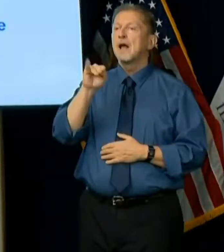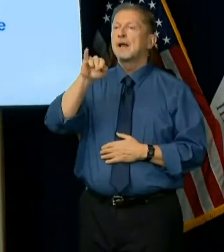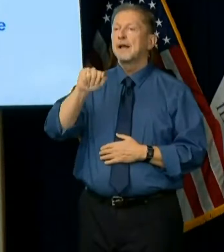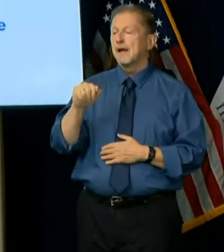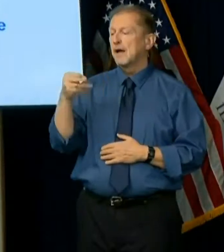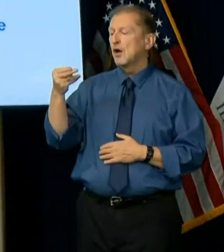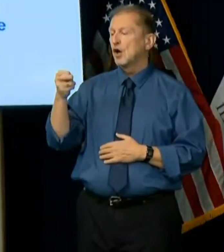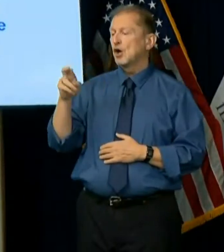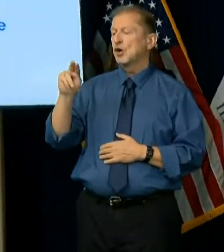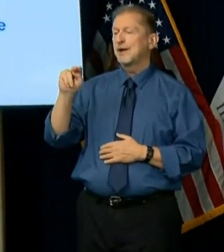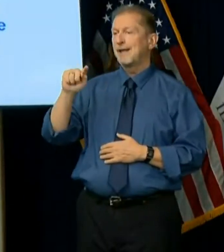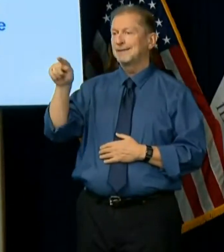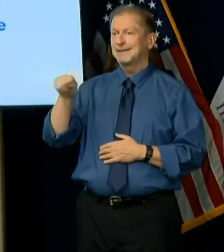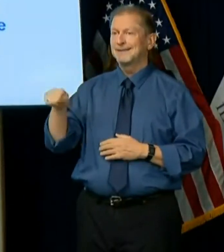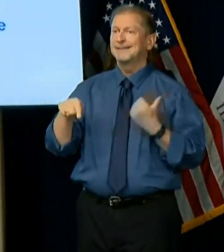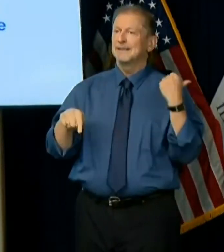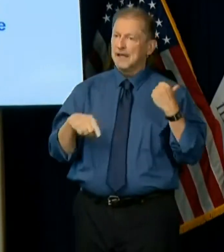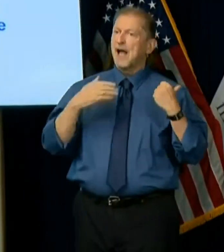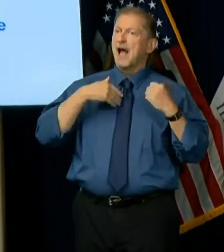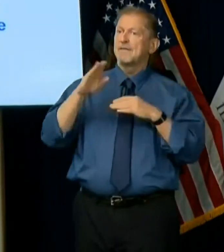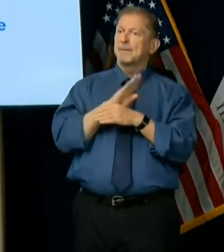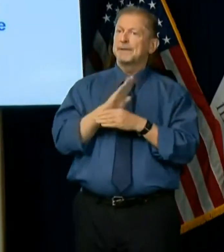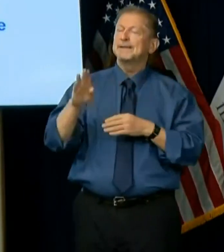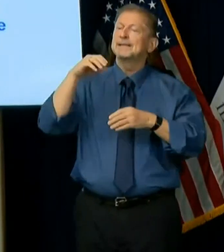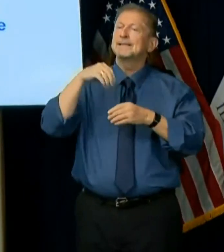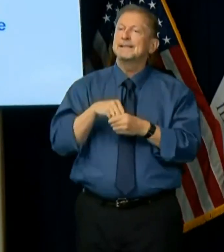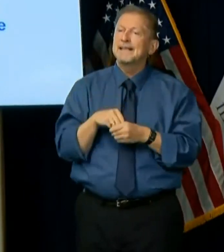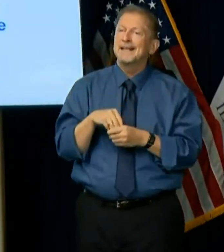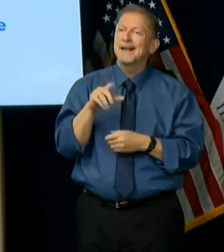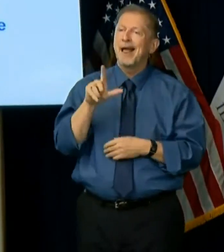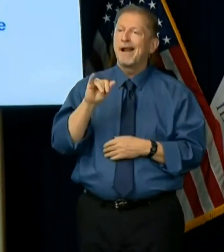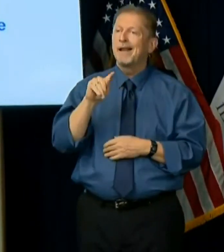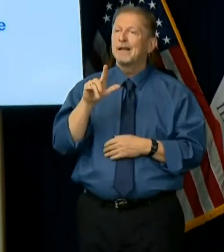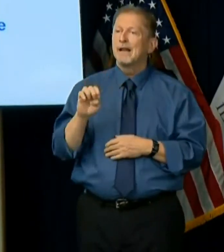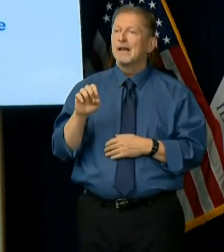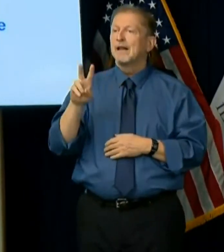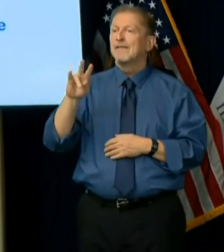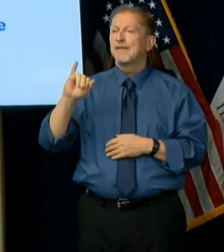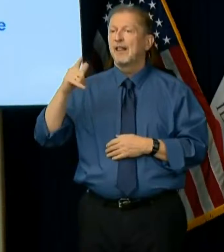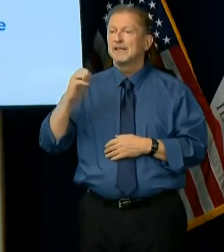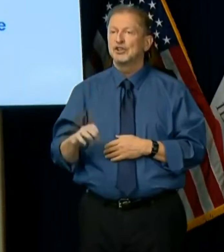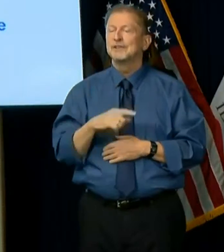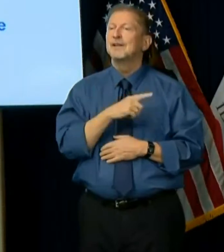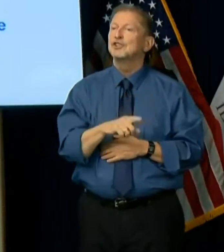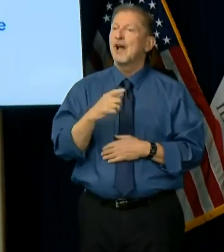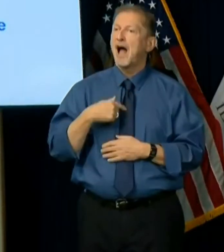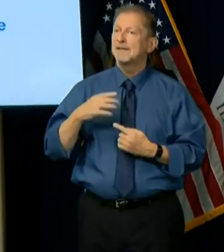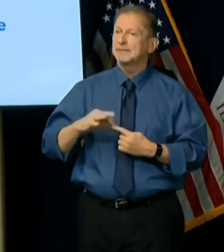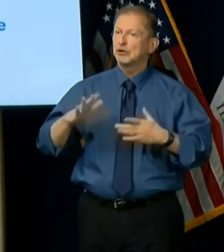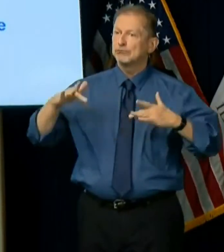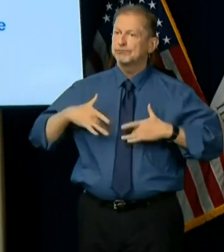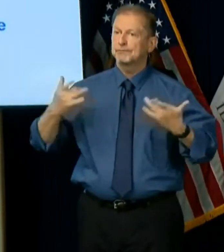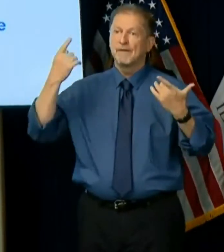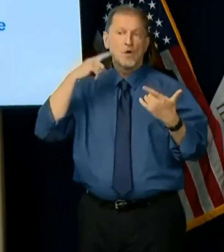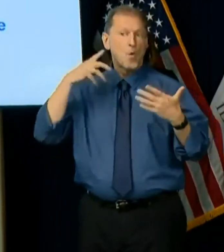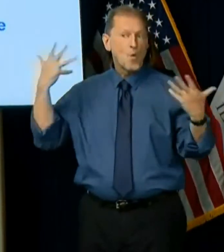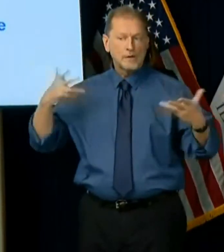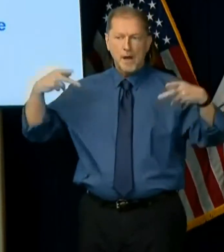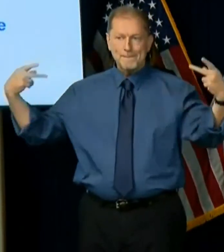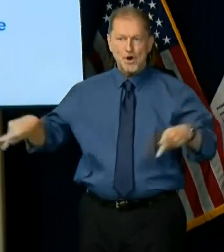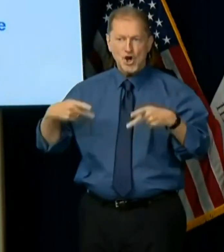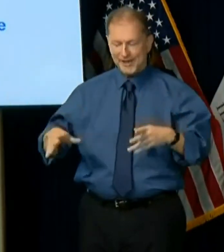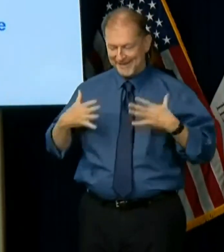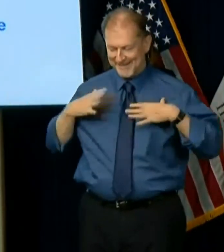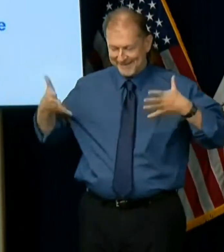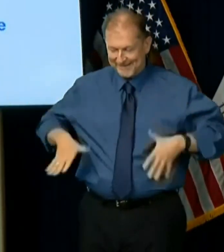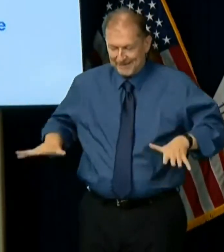in the vibrant Little Village community. Novias de Vida is known for its specialty quinceañera and wedding dresses. When COVID-19